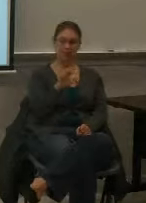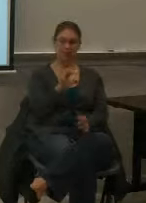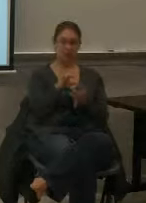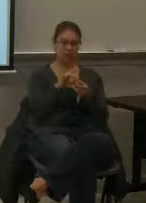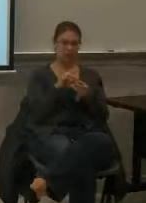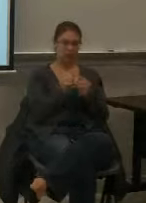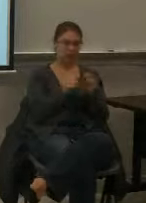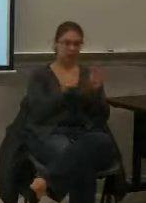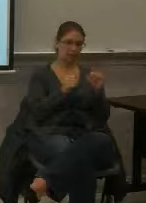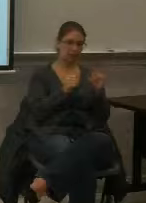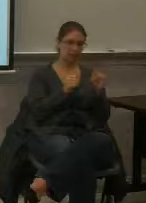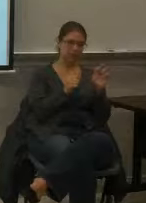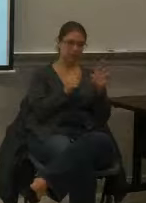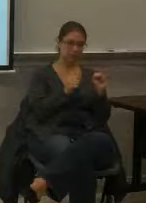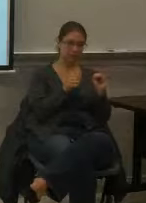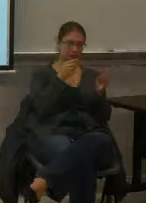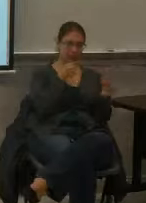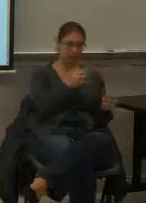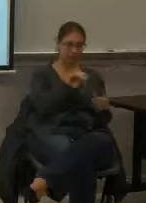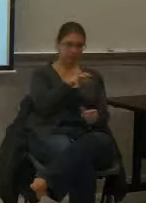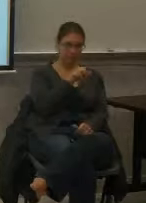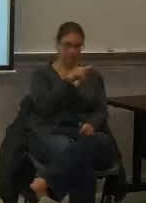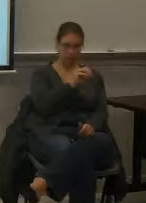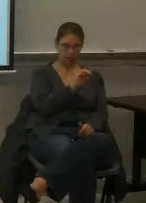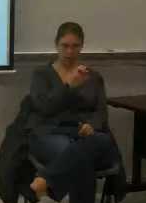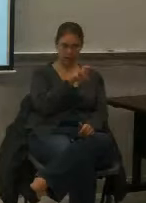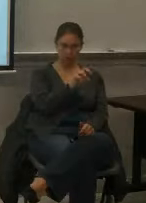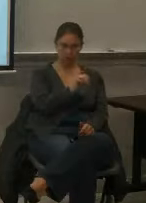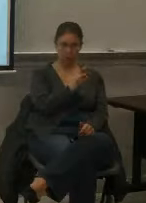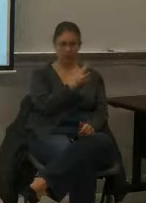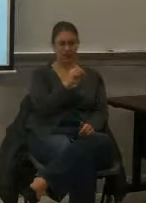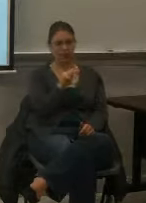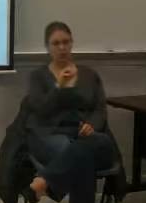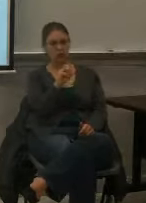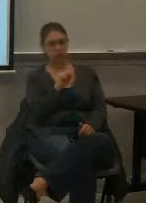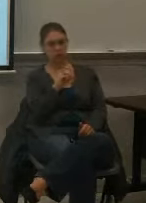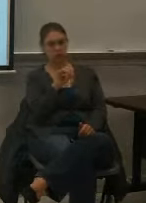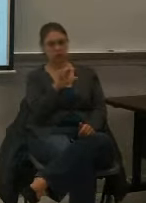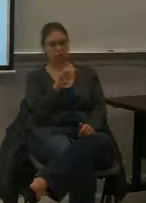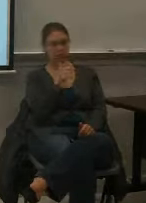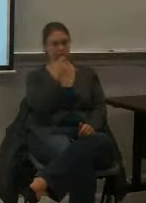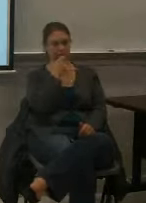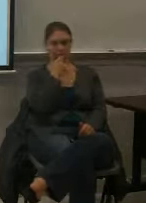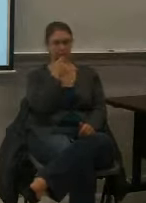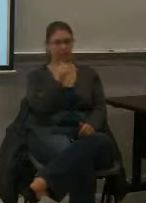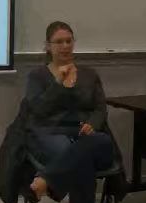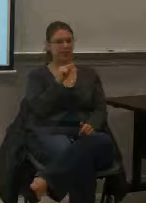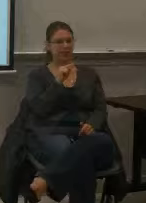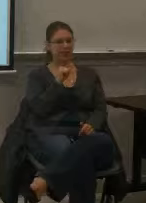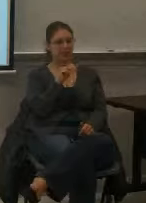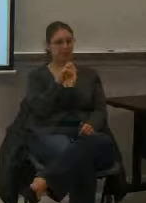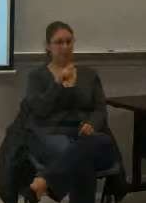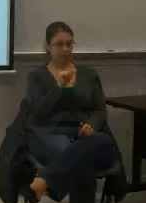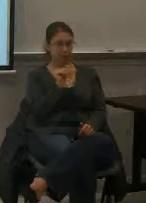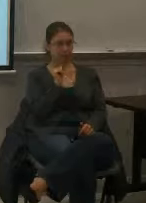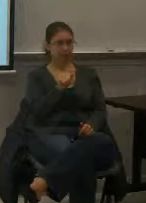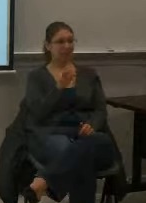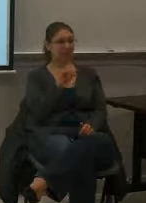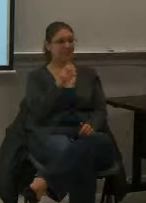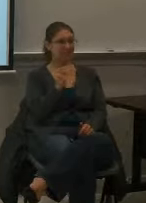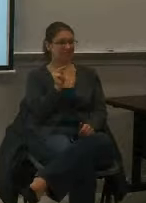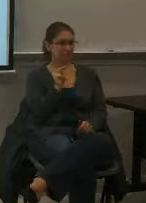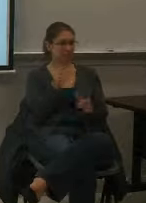the bacteria that are fed by the cyanobacterium and the nonstock, the Anabaena, which can fix nitrogen more quickly